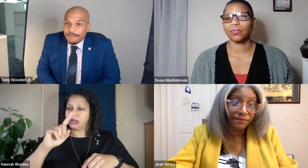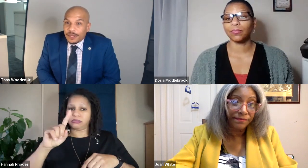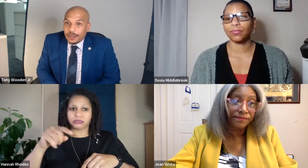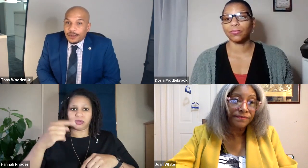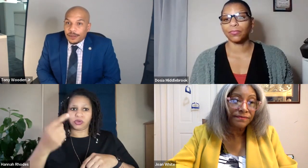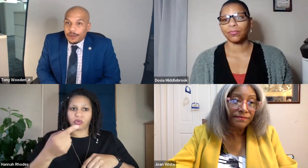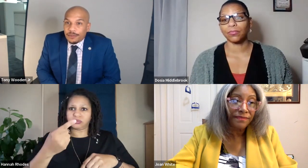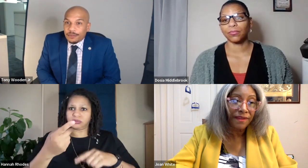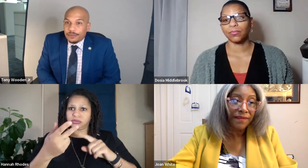kids.